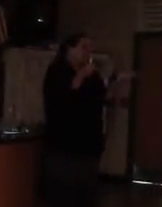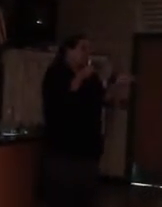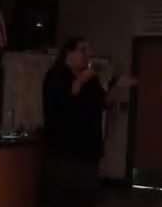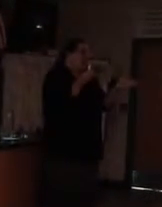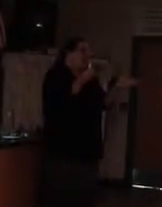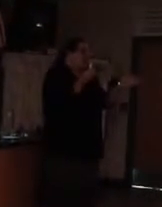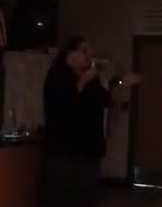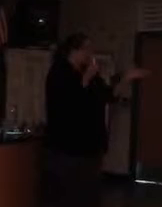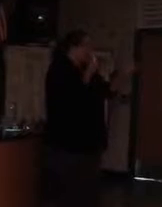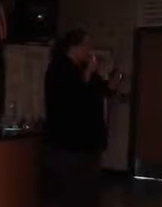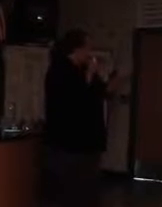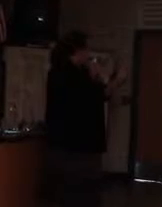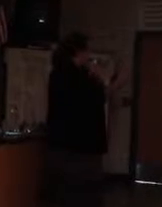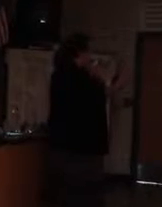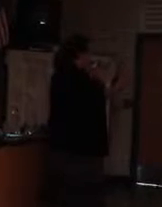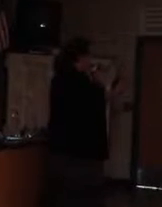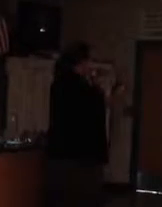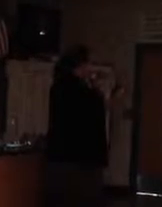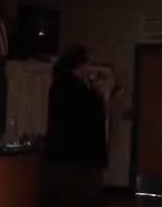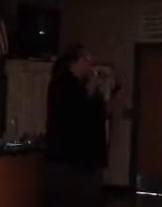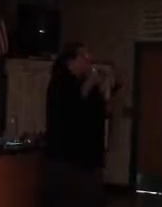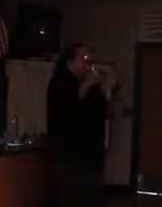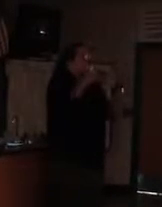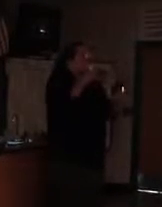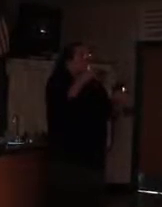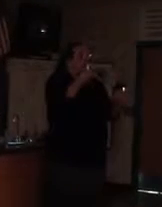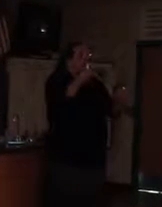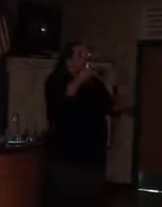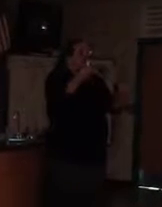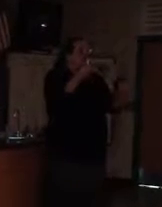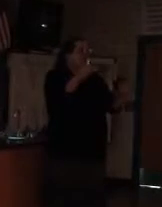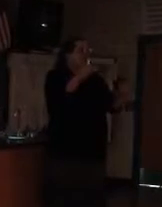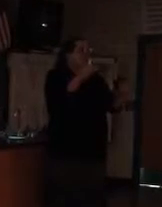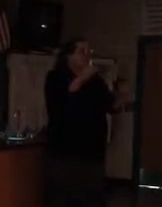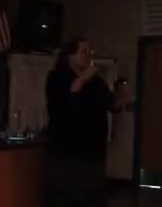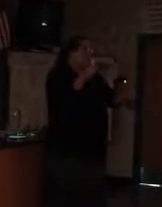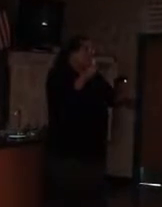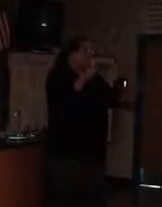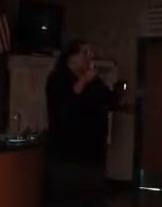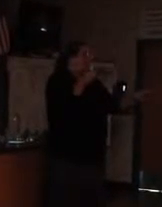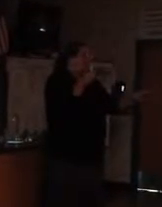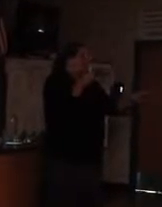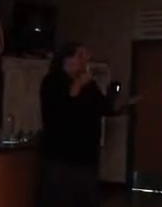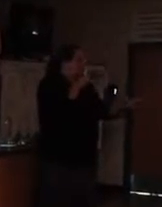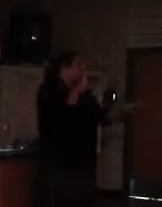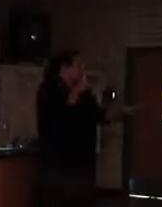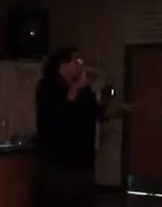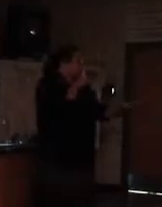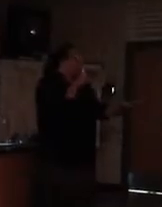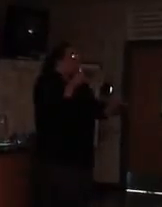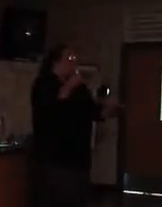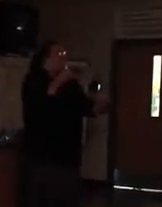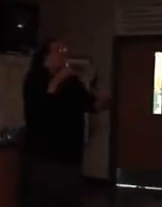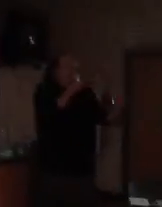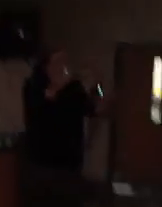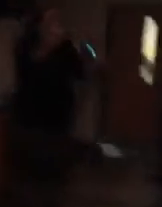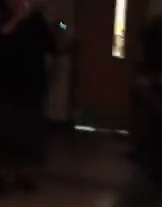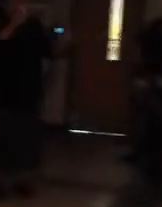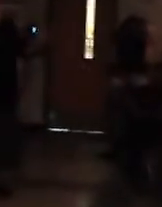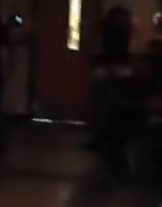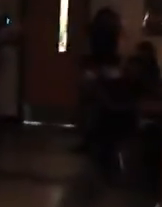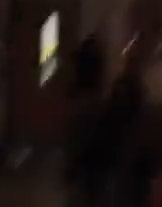It's a scale of 7 or 8 for most of our classes. So a 0 means they didn't really make any measurable effort. A 1 or